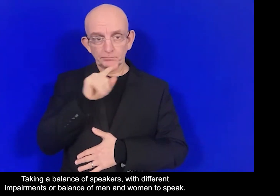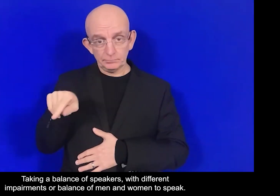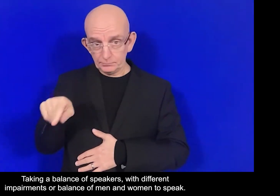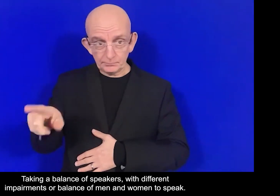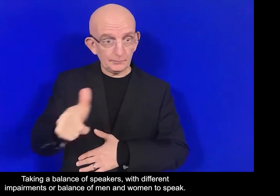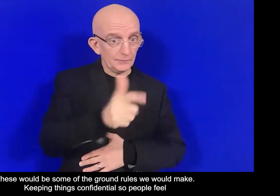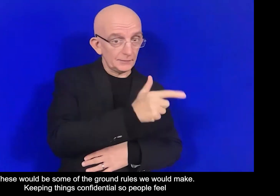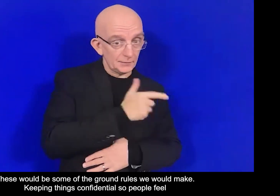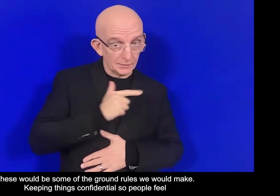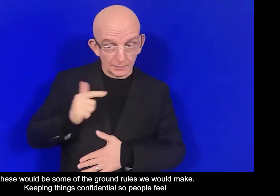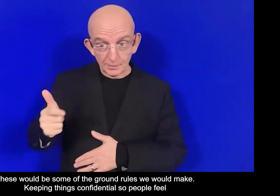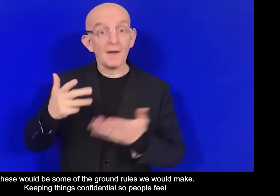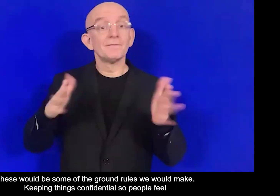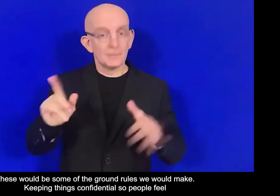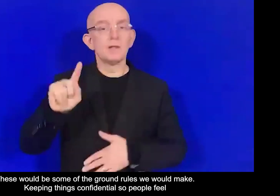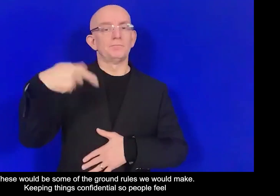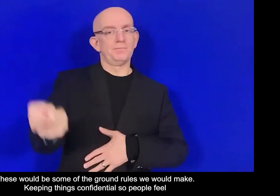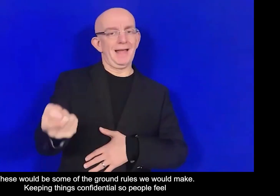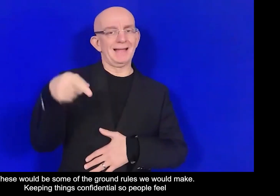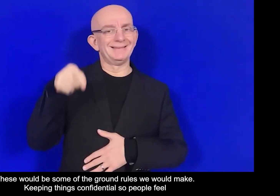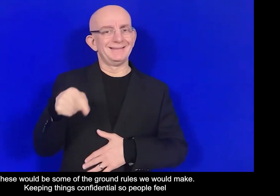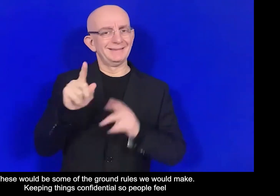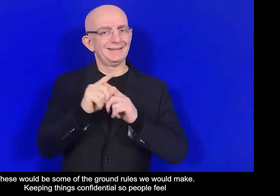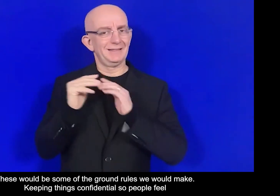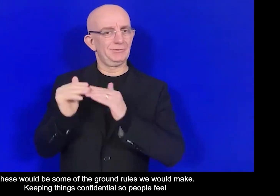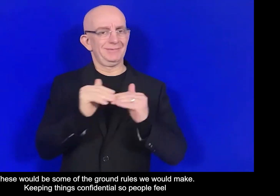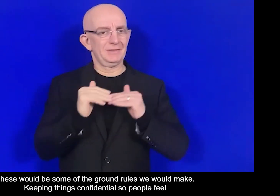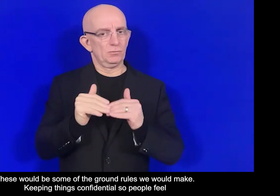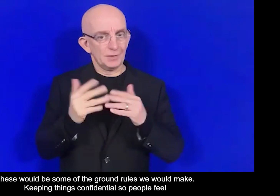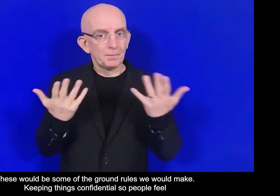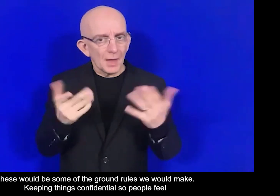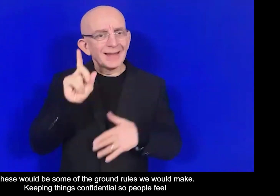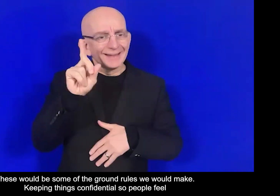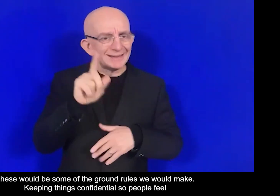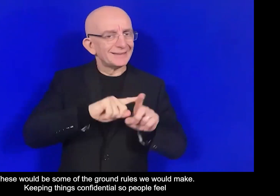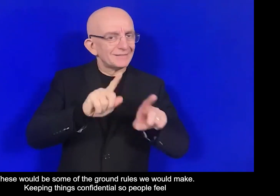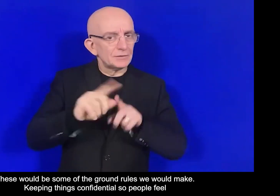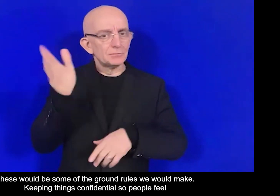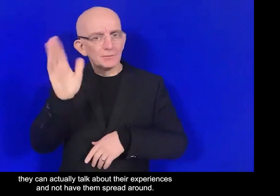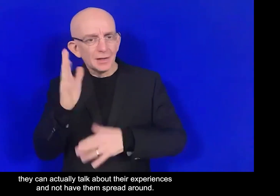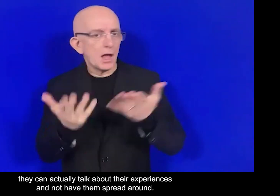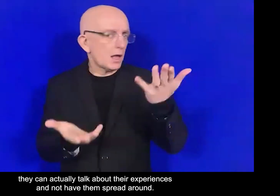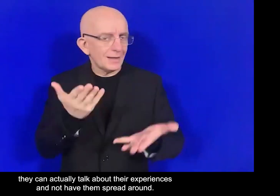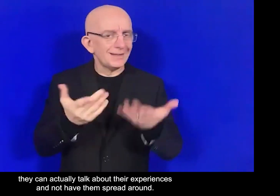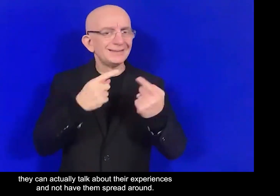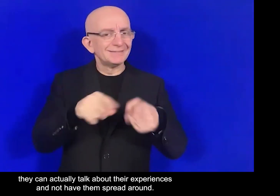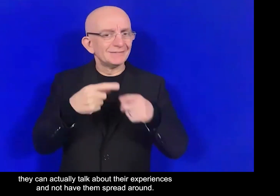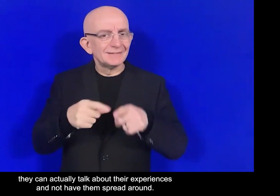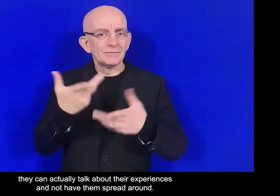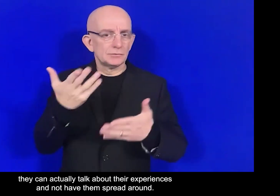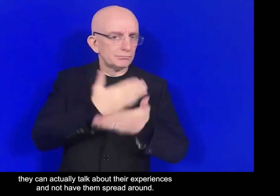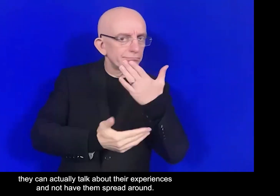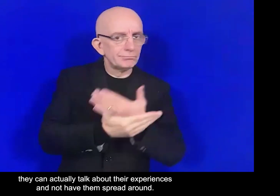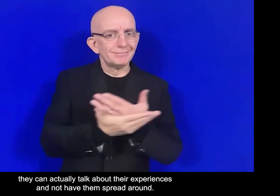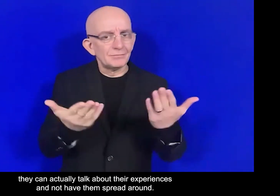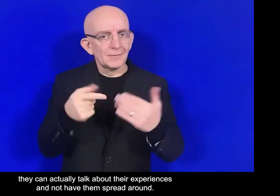speak. These would be some of the ground rules that we would make. Keeping things confidential so people feel that they can